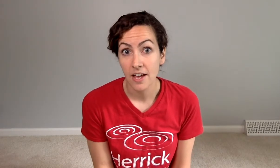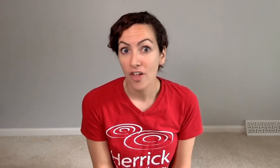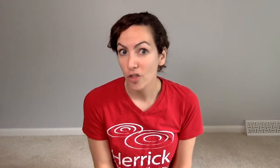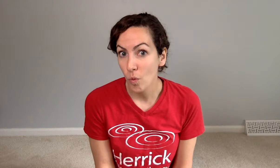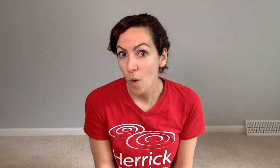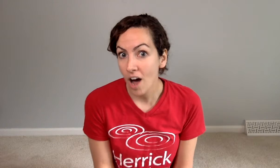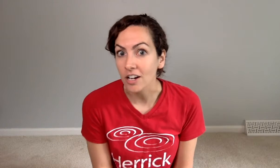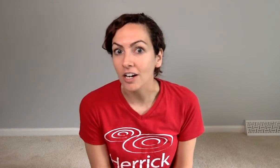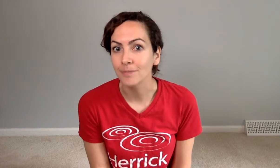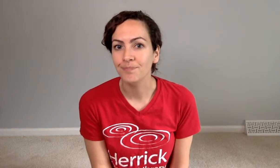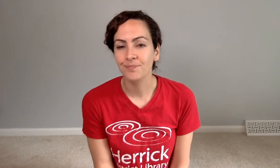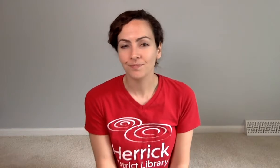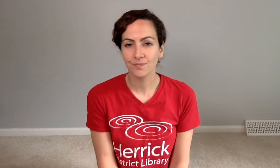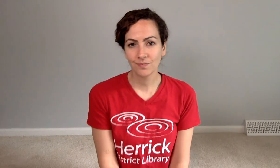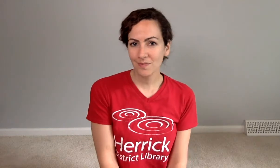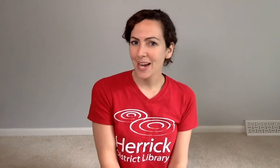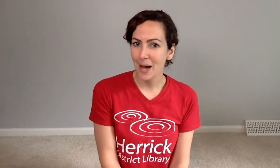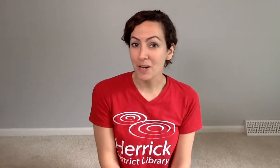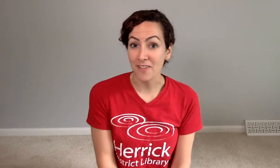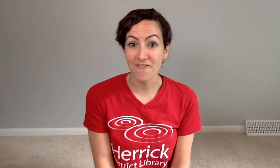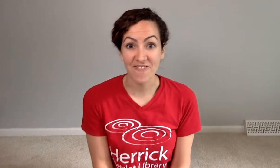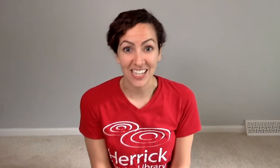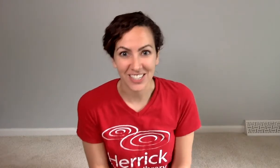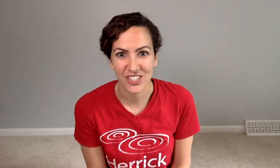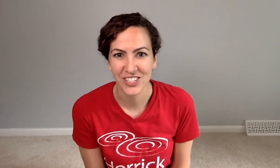the water? How about a fish?